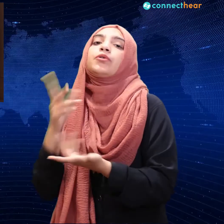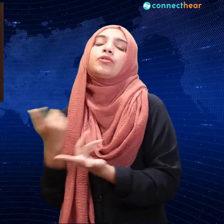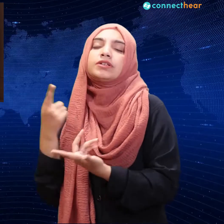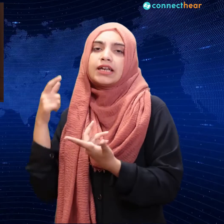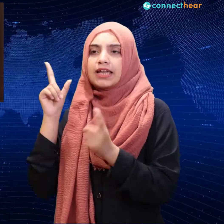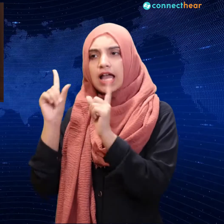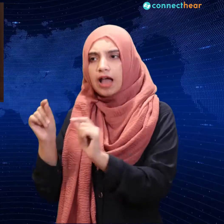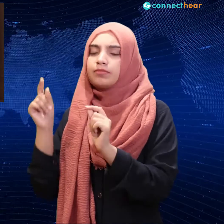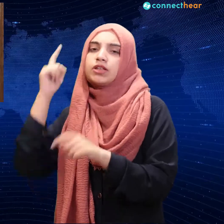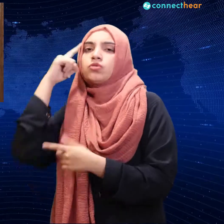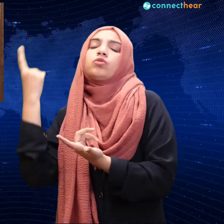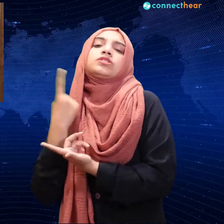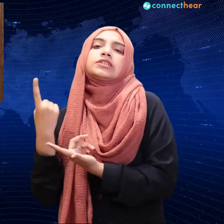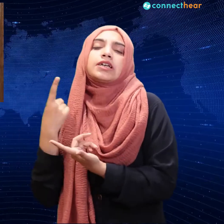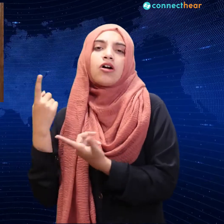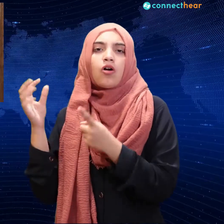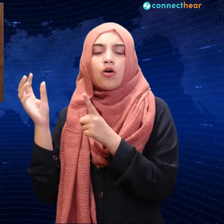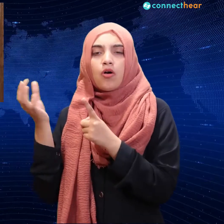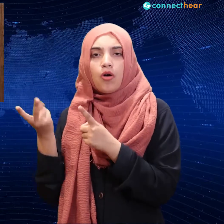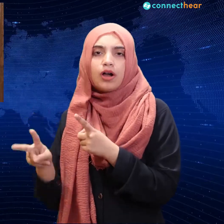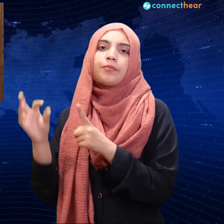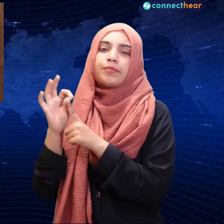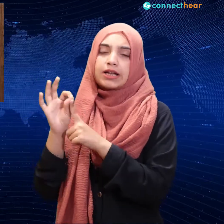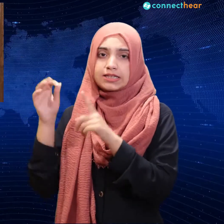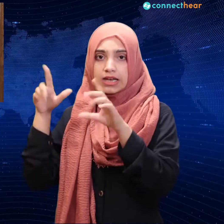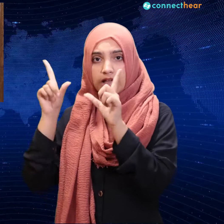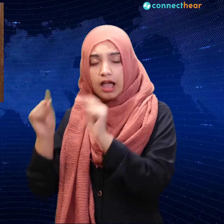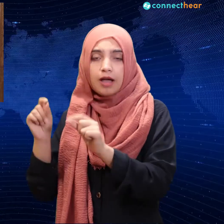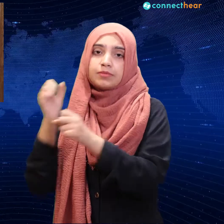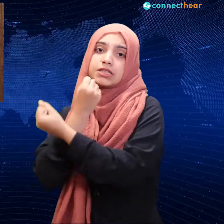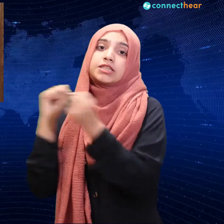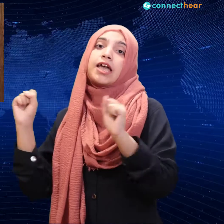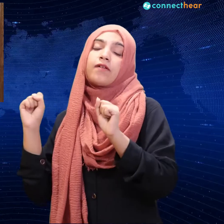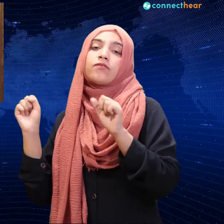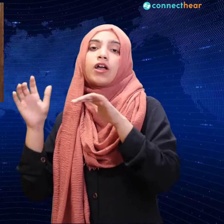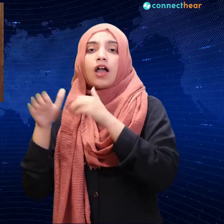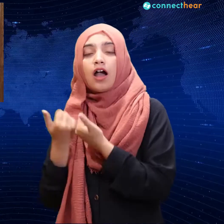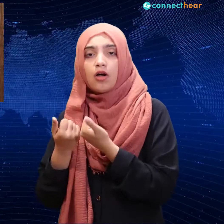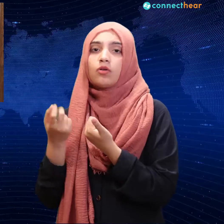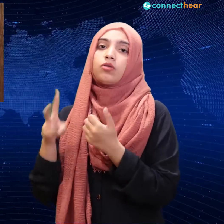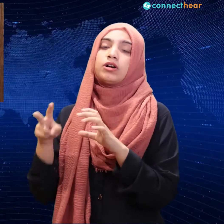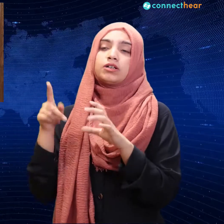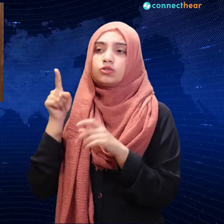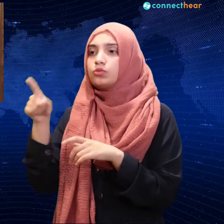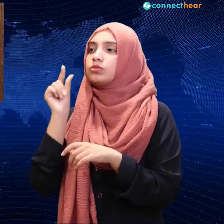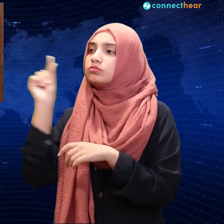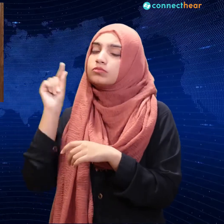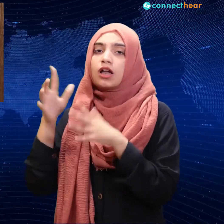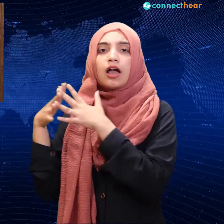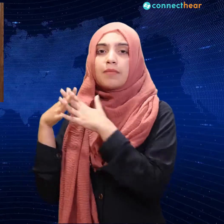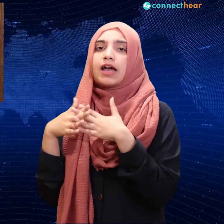about the risks to Pakistan's national security in a moment. But bear with me, you have criticised the US